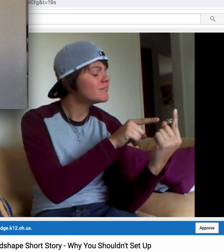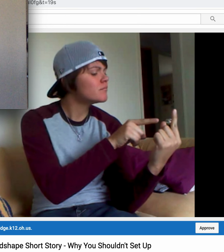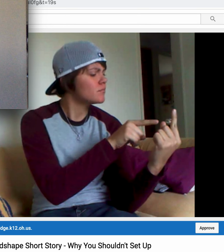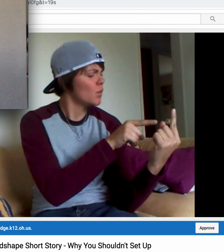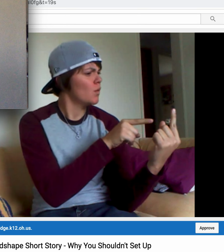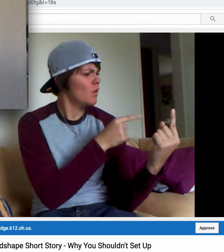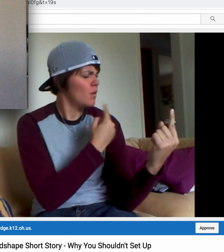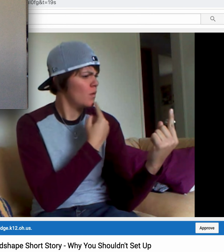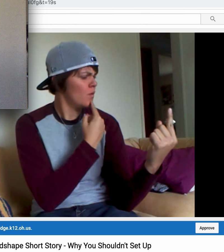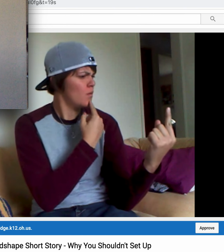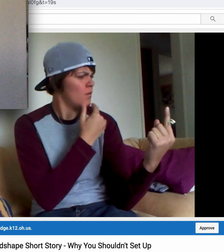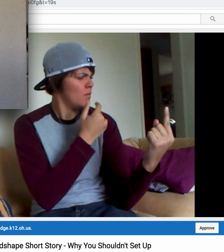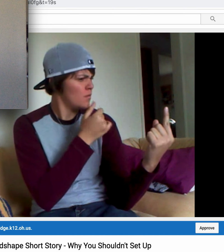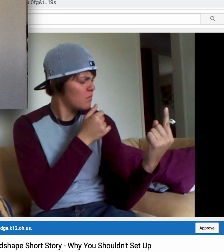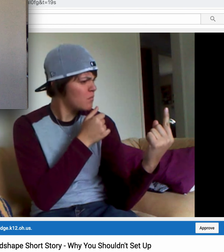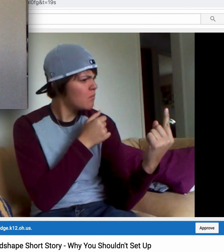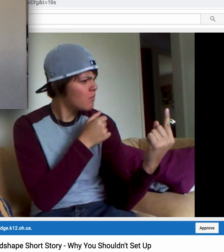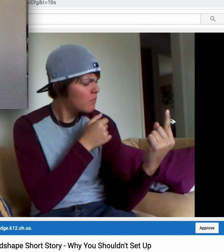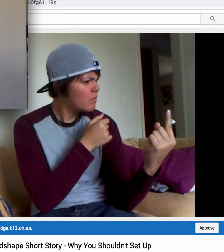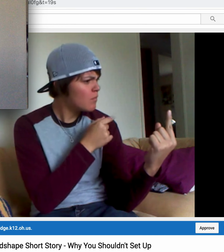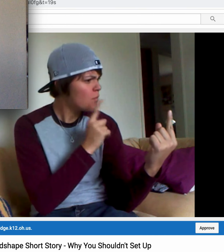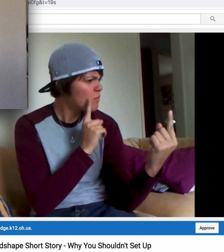and asked,